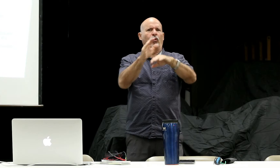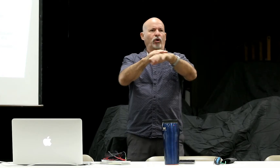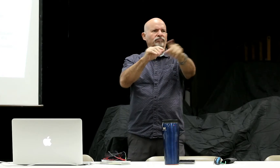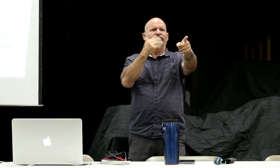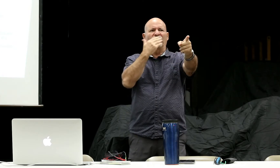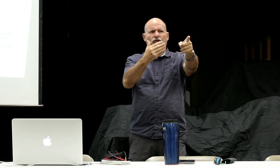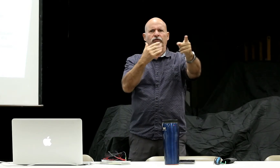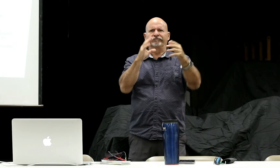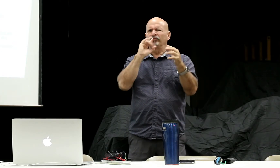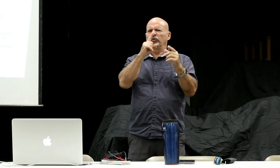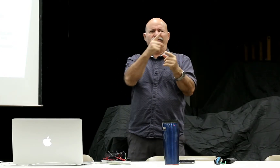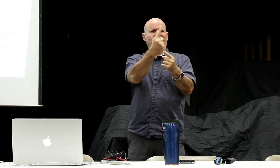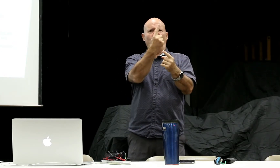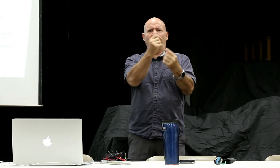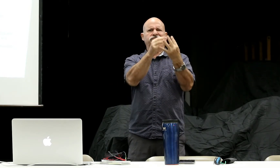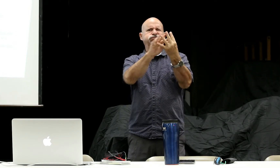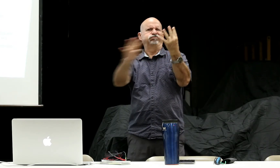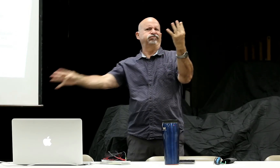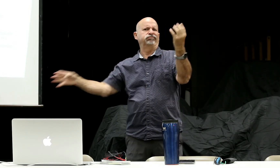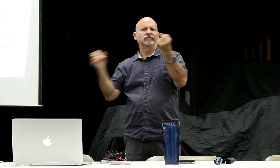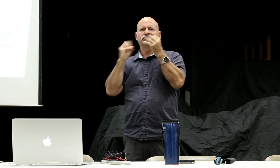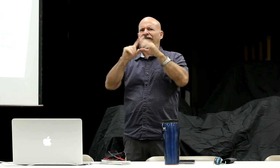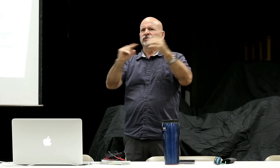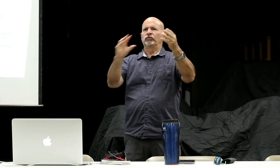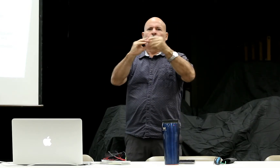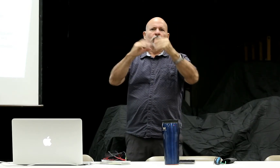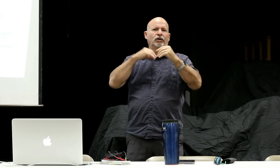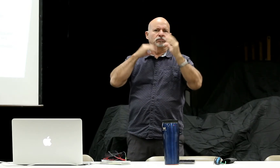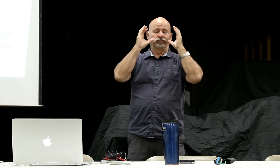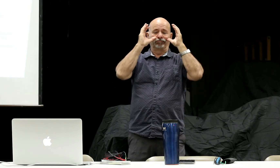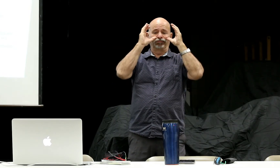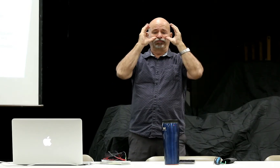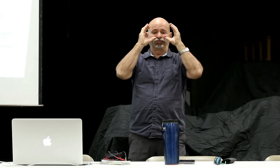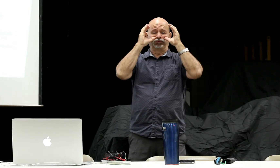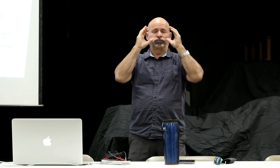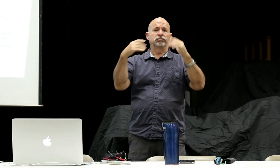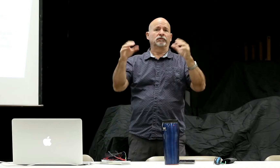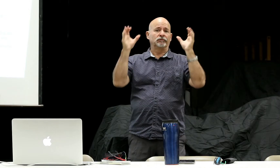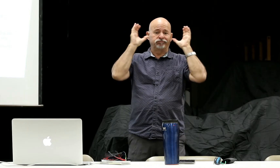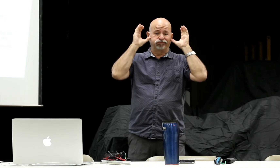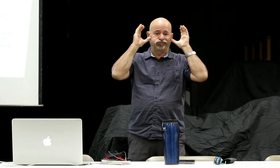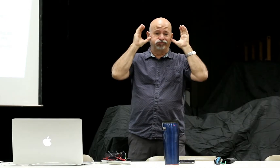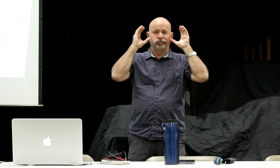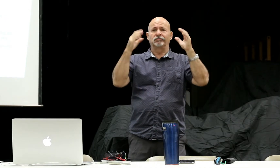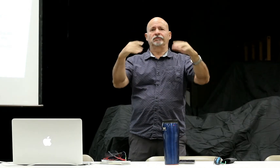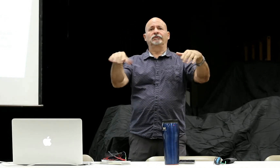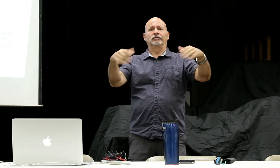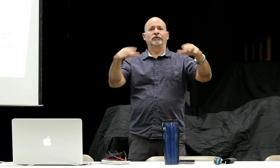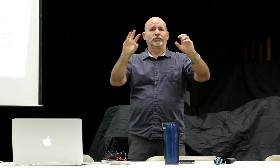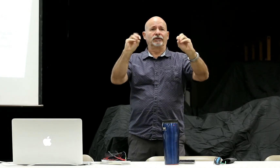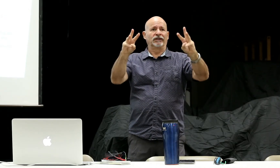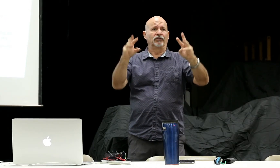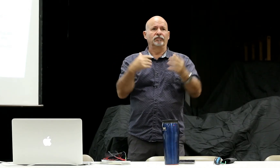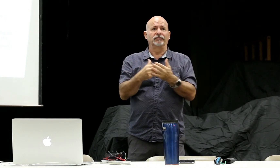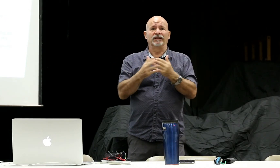this was going to heavily impact my life. That's a really good example, Jamie, of